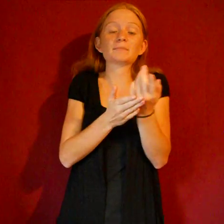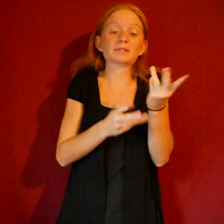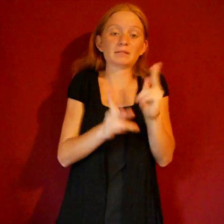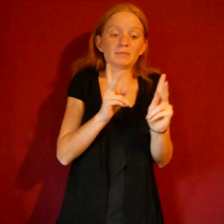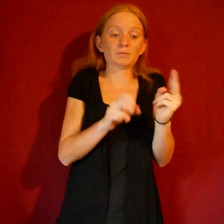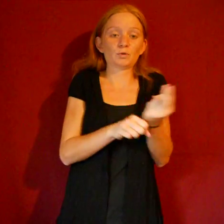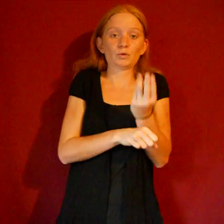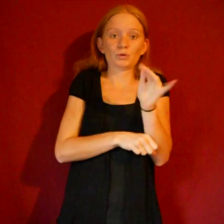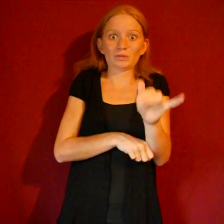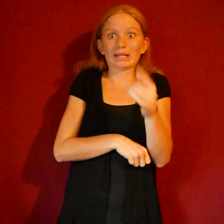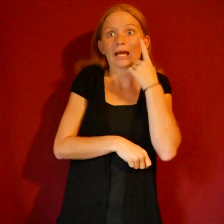themselves.